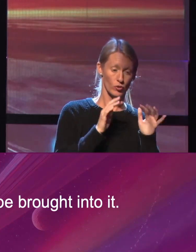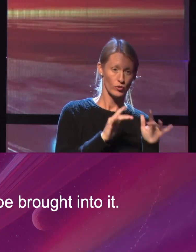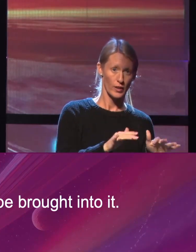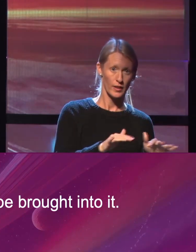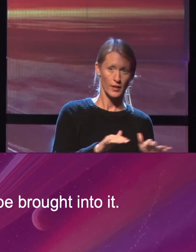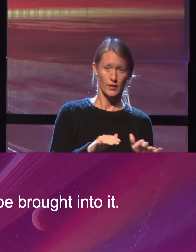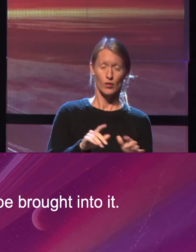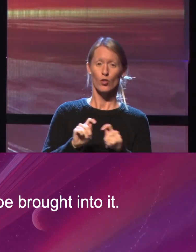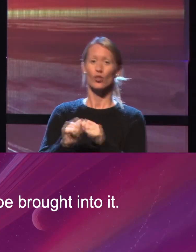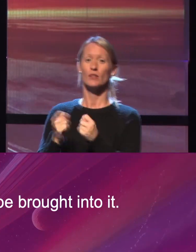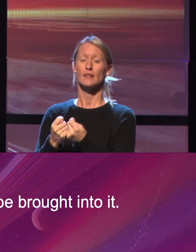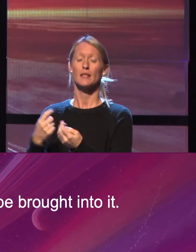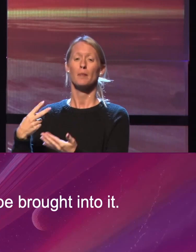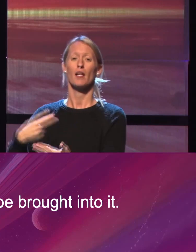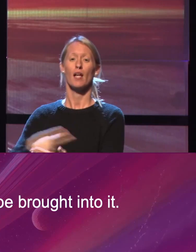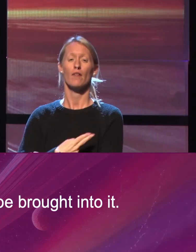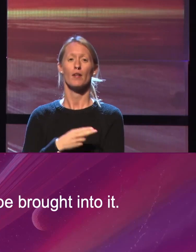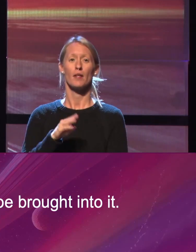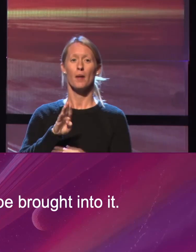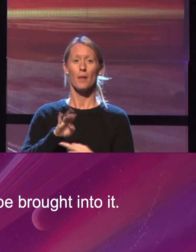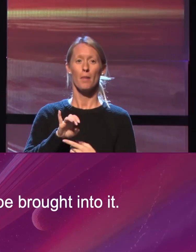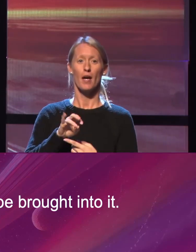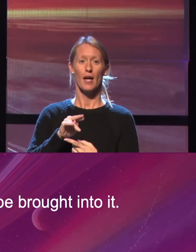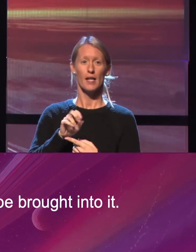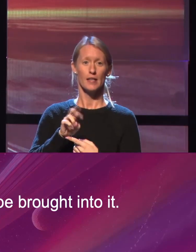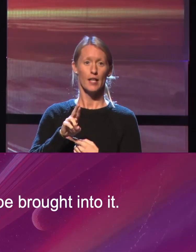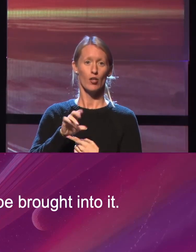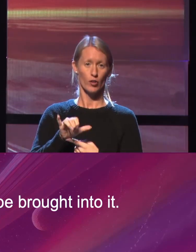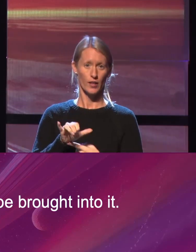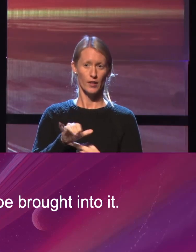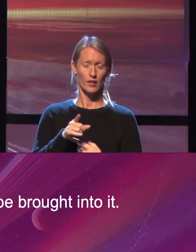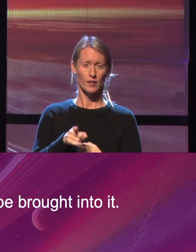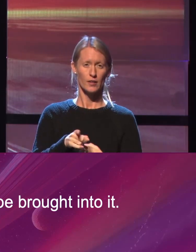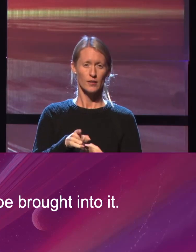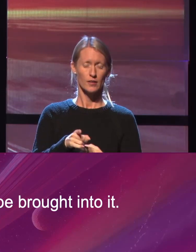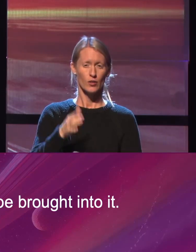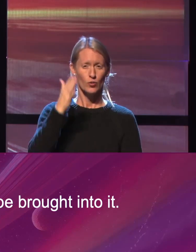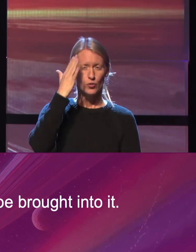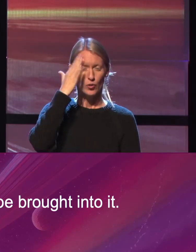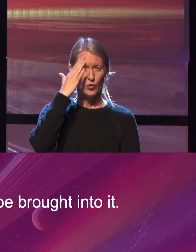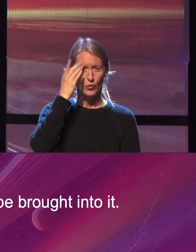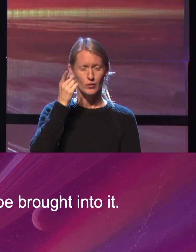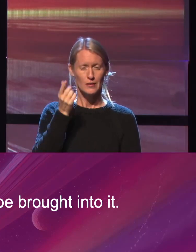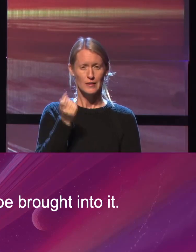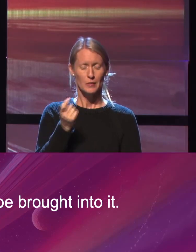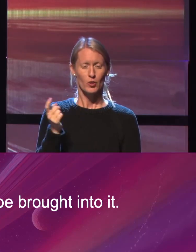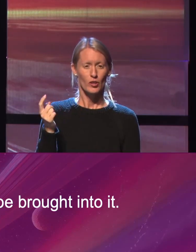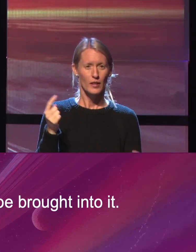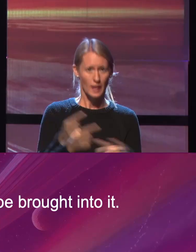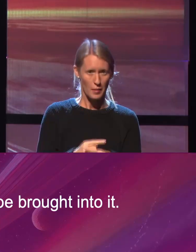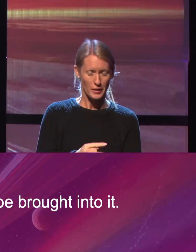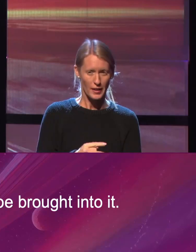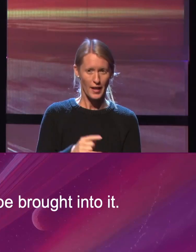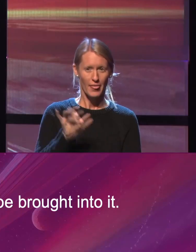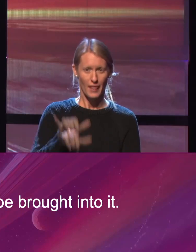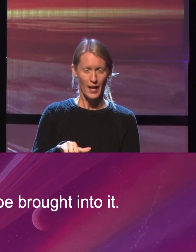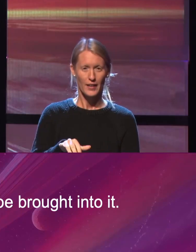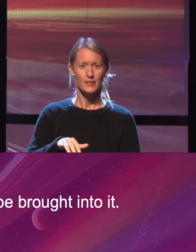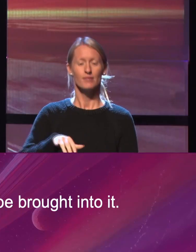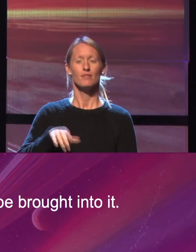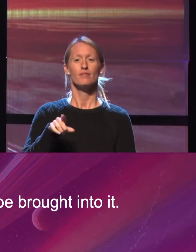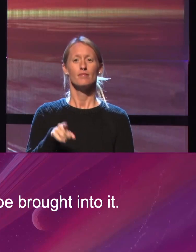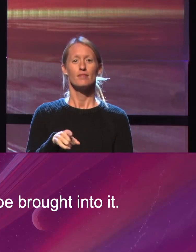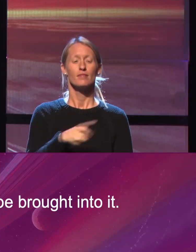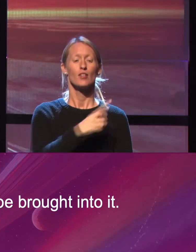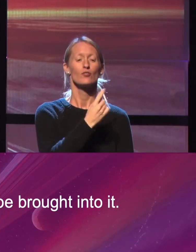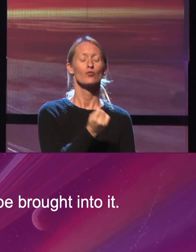Lamb. How many of y'all know, like, it's a little more complicated than that? Like, how many of y'all on, like, Tuesday, you were like, Team